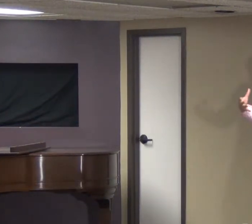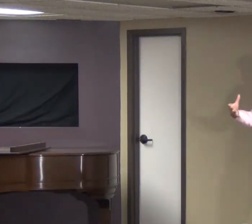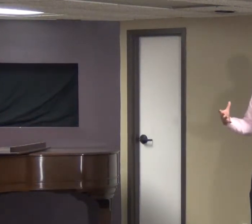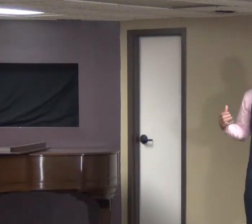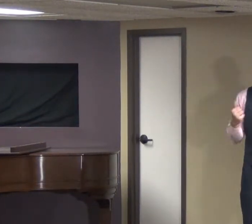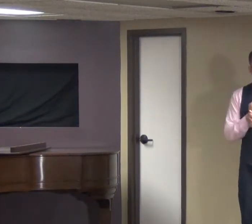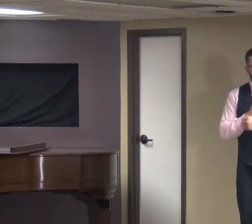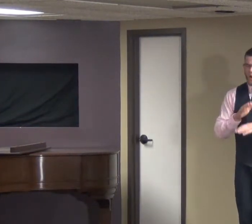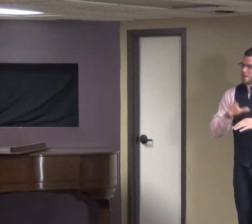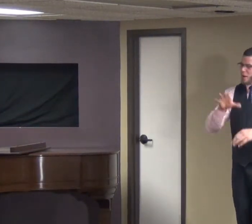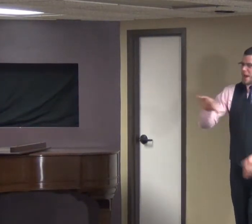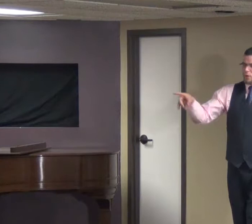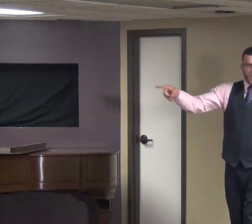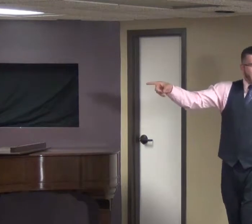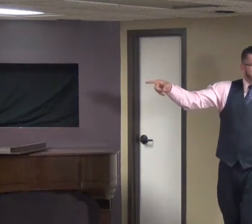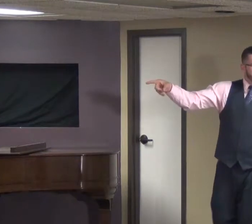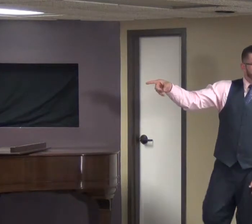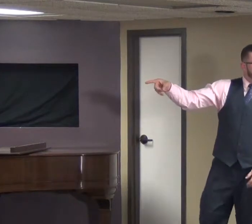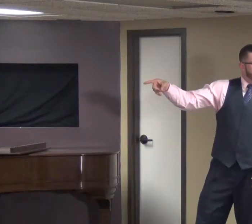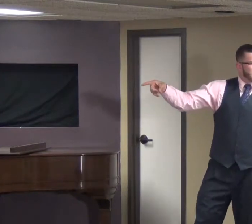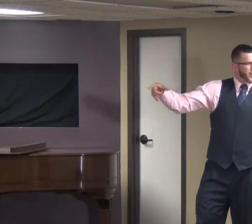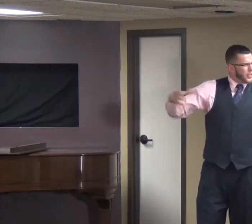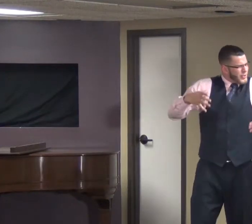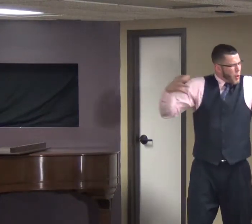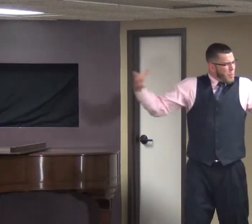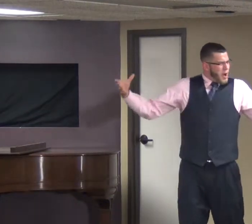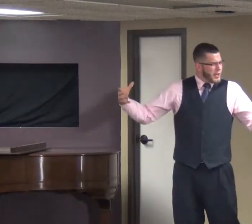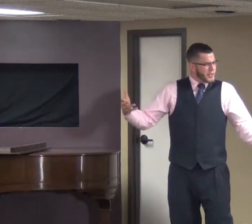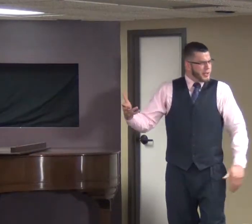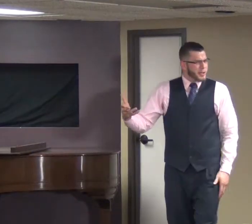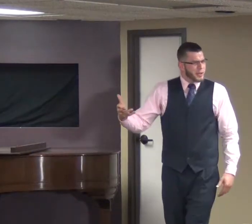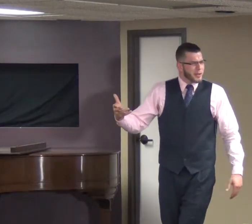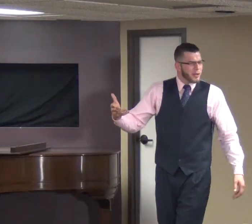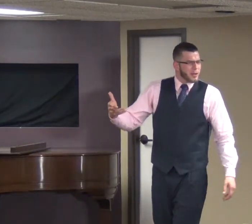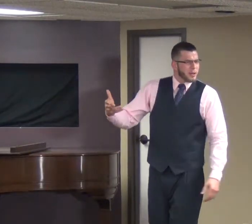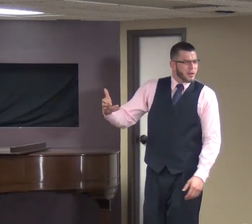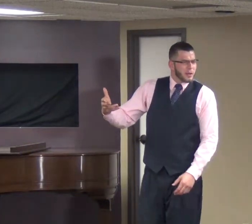so much love on that cross. So much.